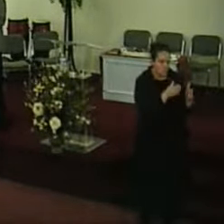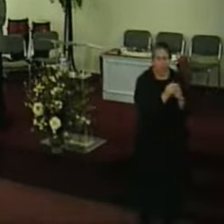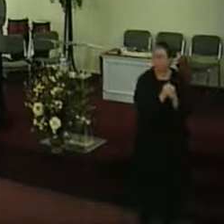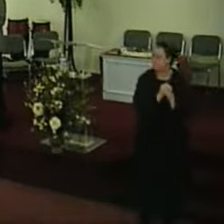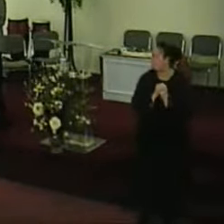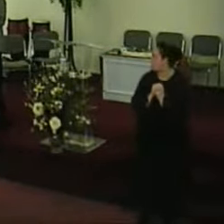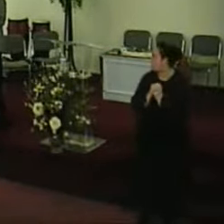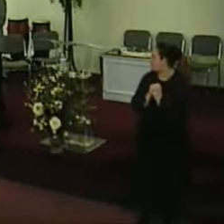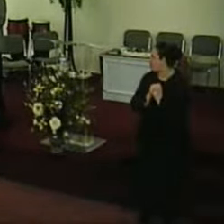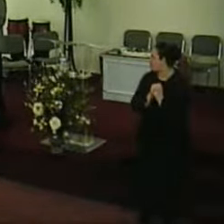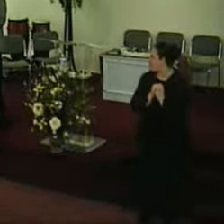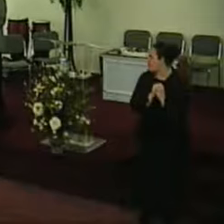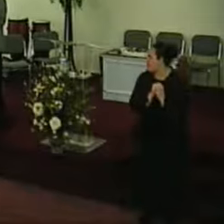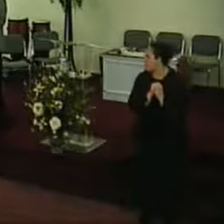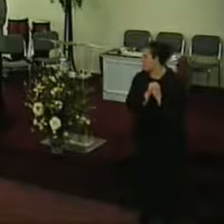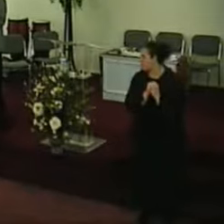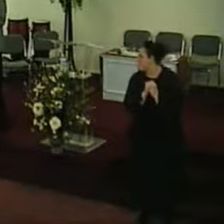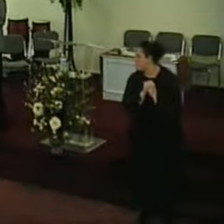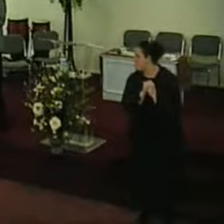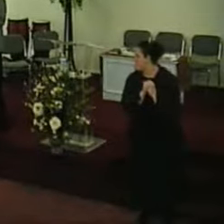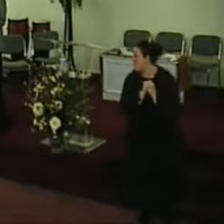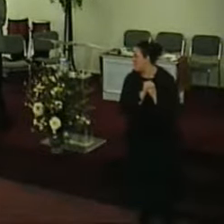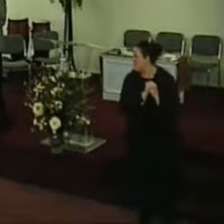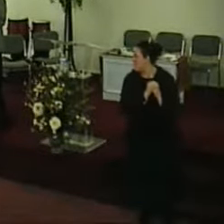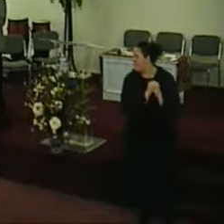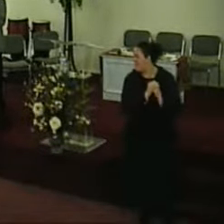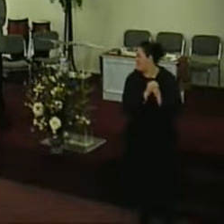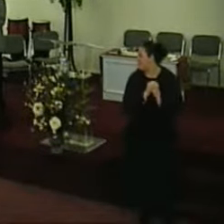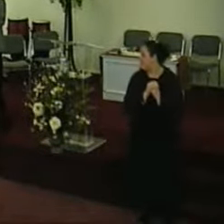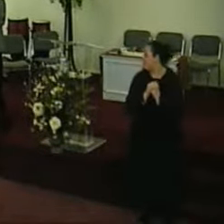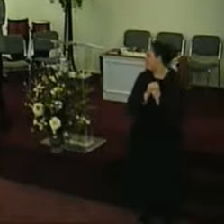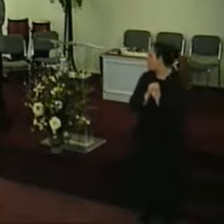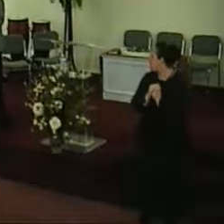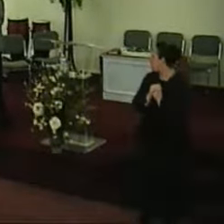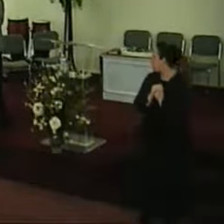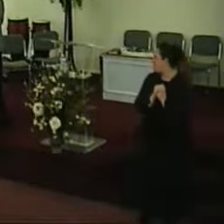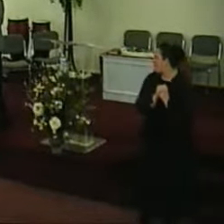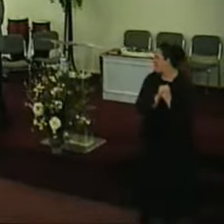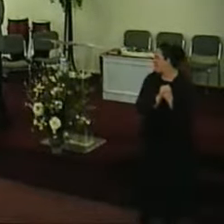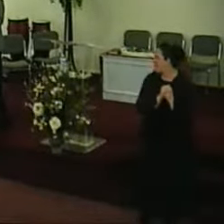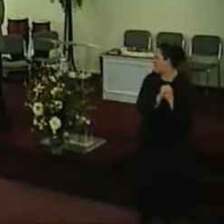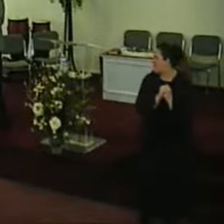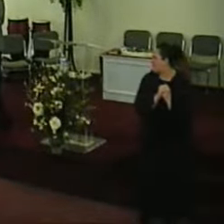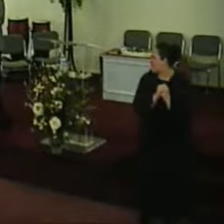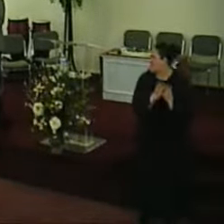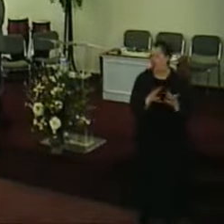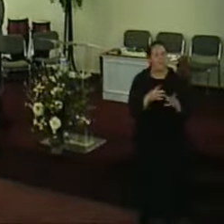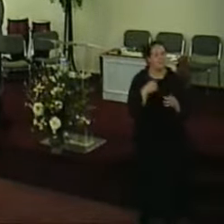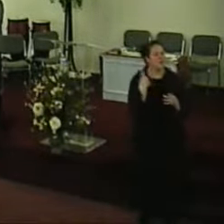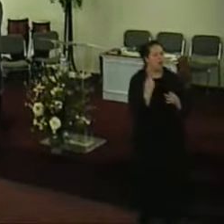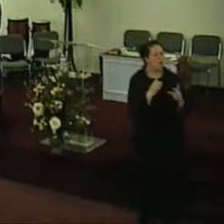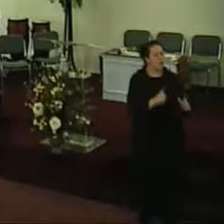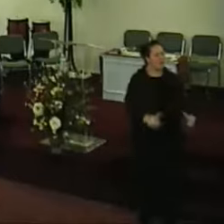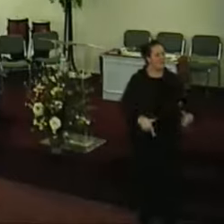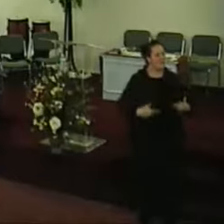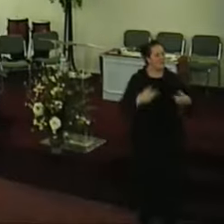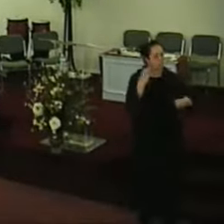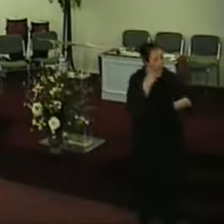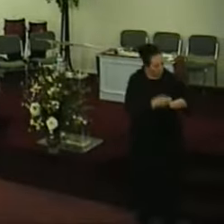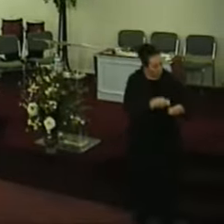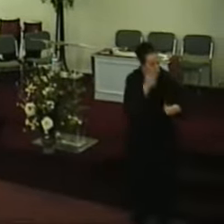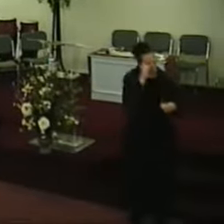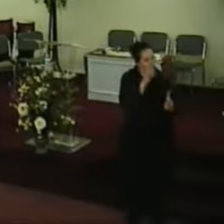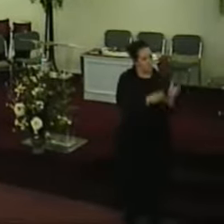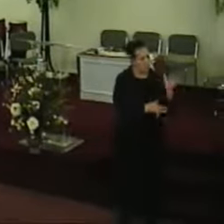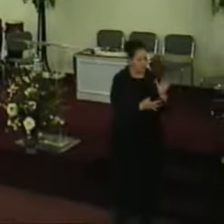be easy, rather than to try to live easy for Him and the way would be hard. And I want to always live hard for Him. Amen.